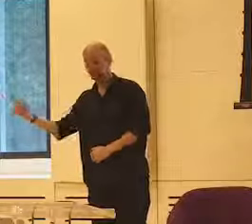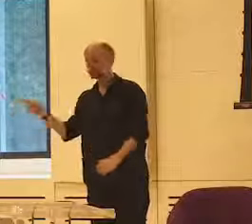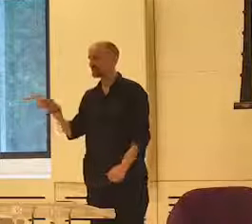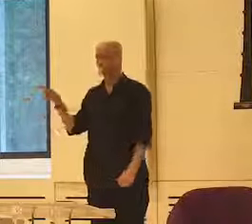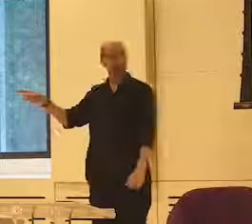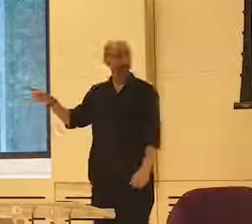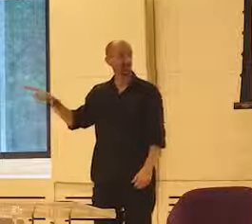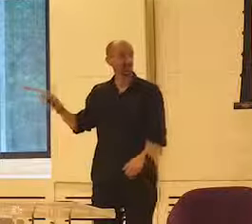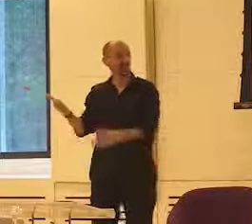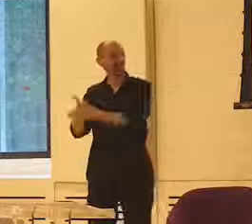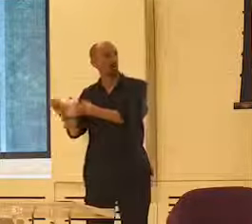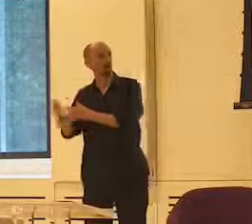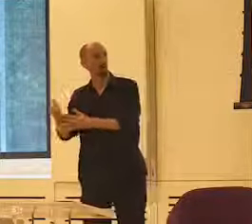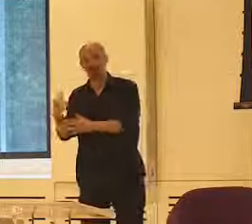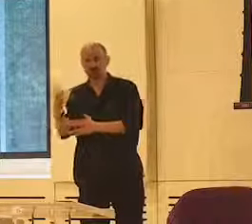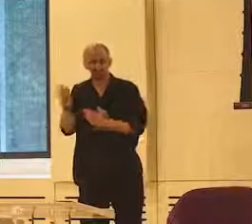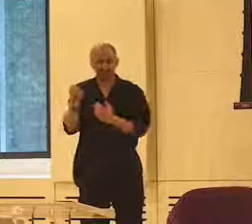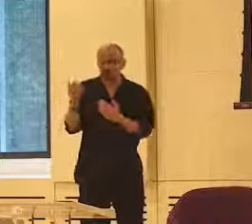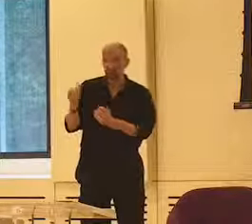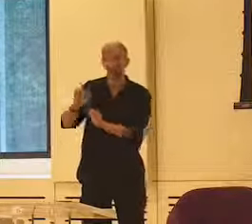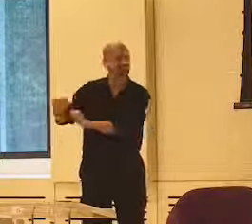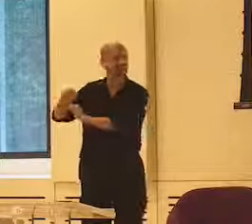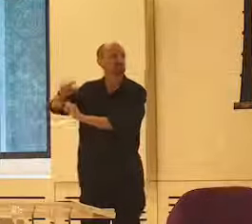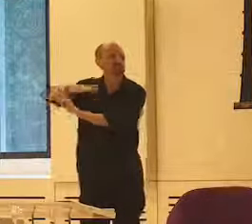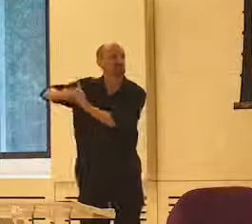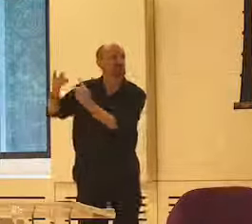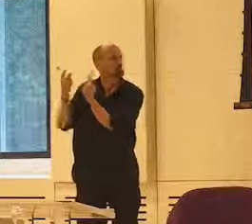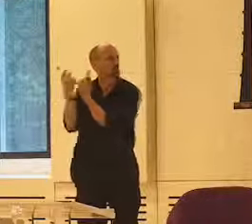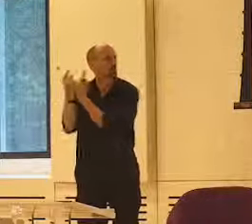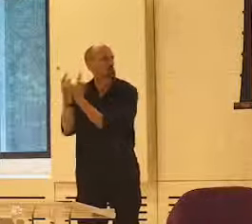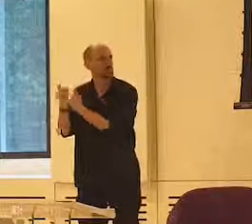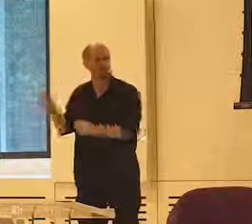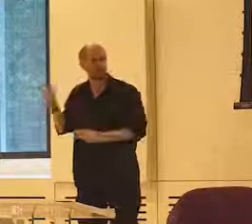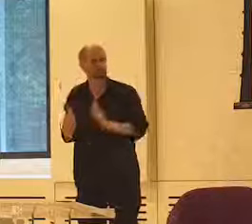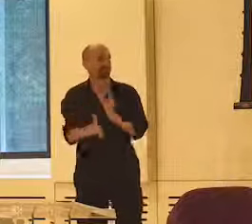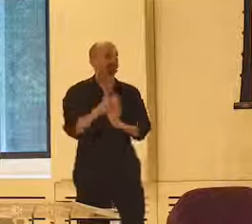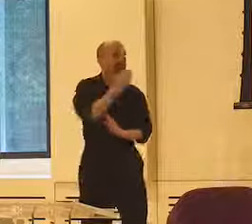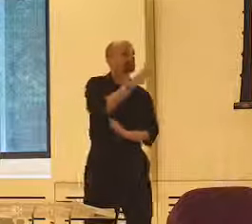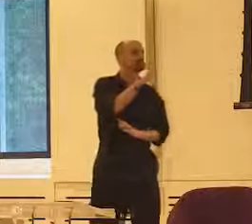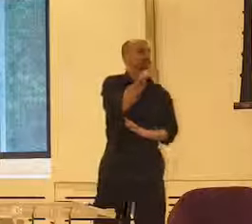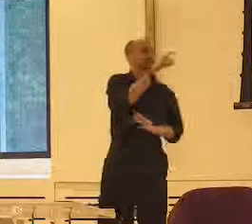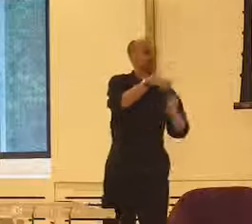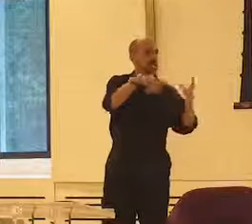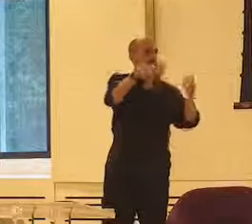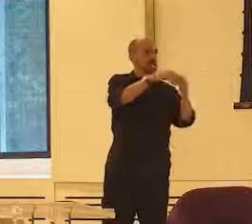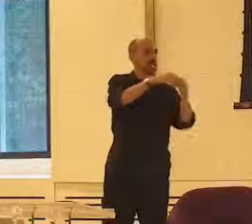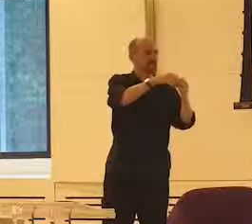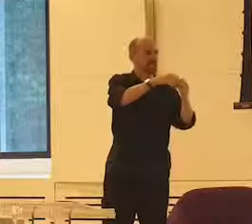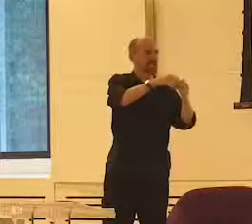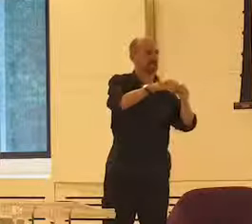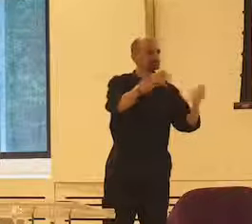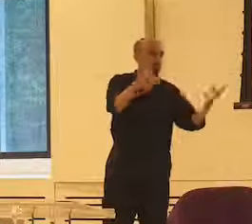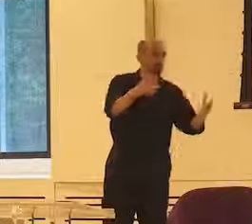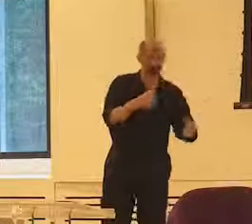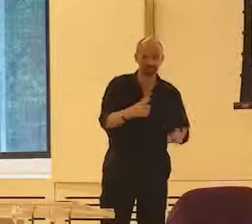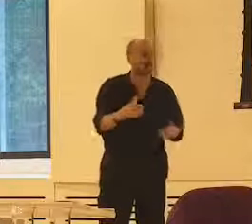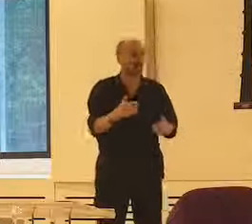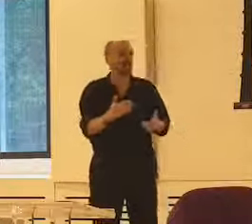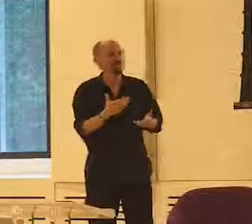I have a deaf friend who very often has social issues, and for that he goes to the CAB,